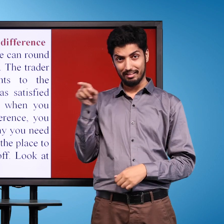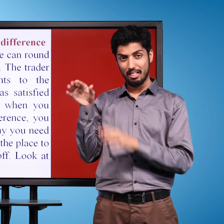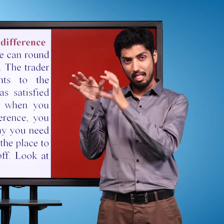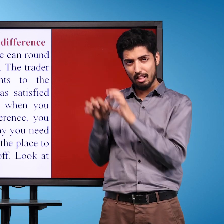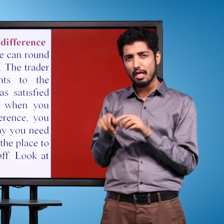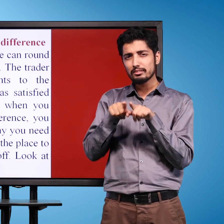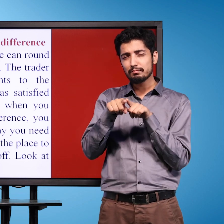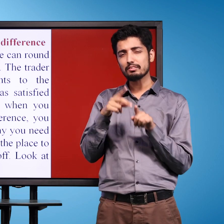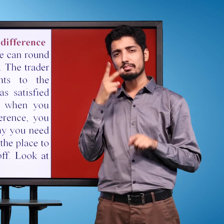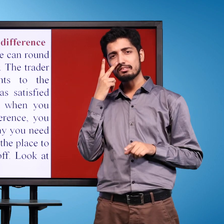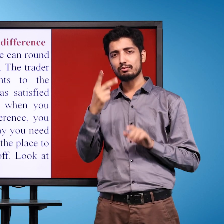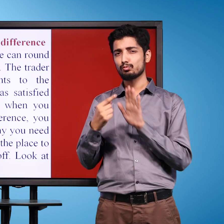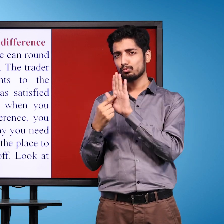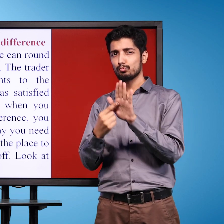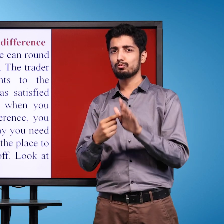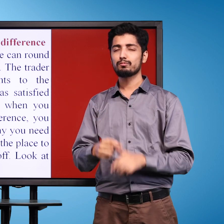Look at the following examples.